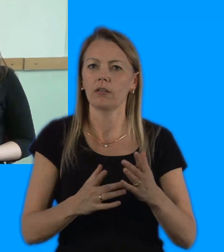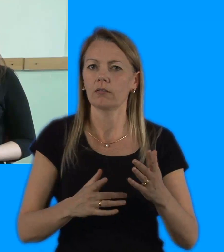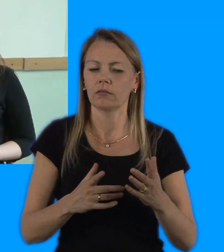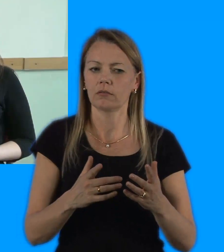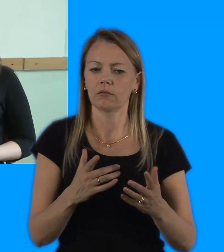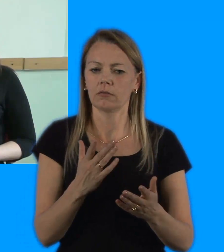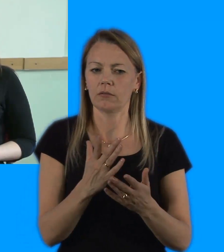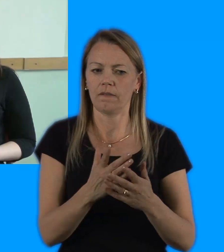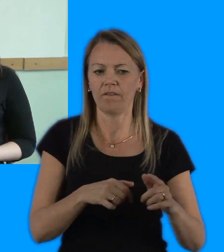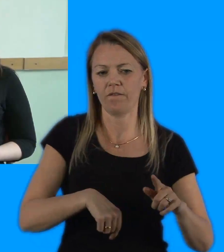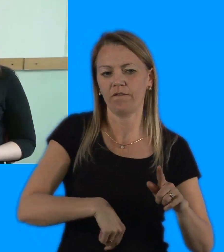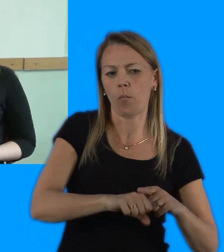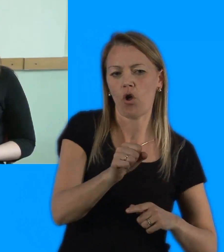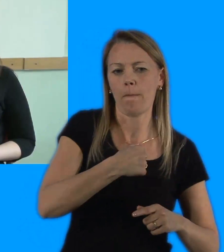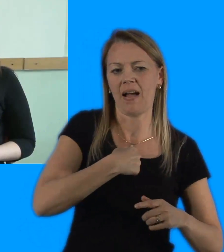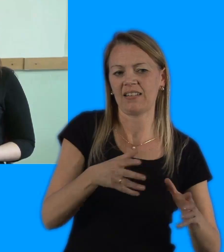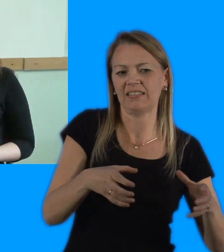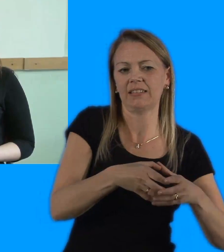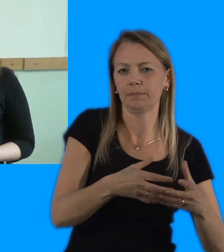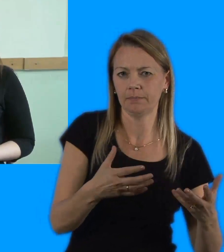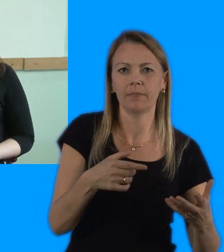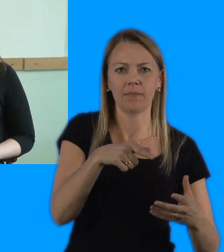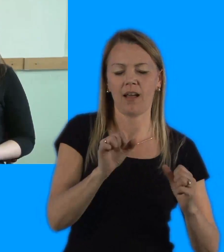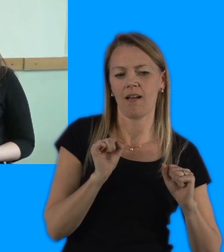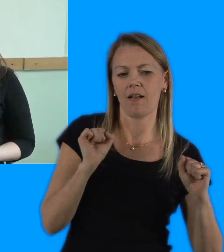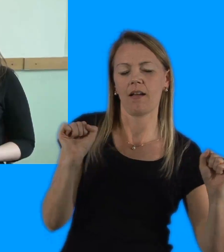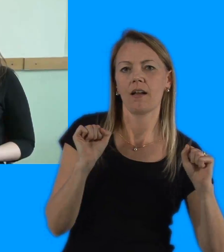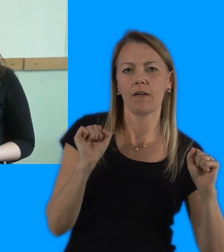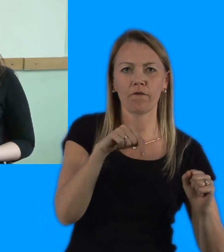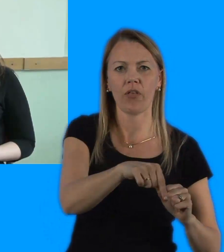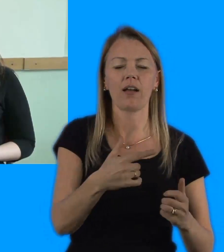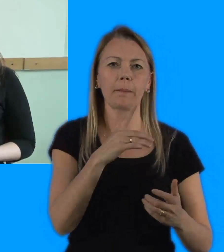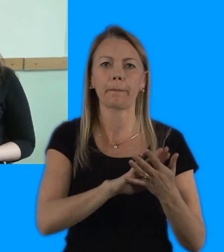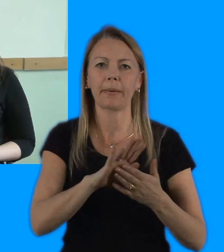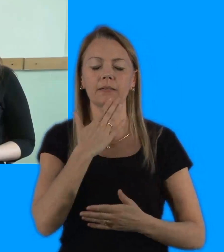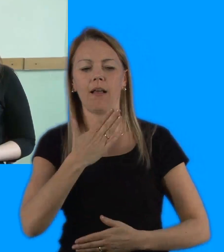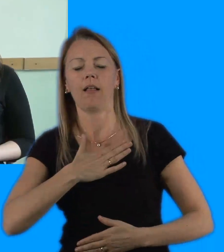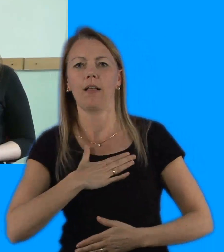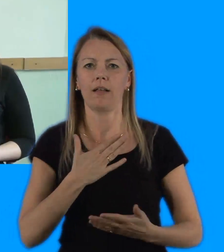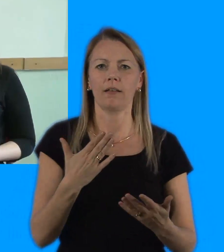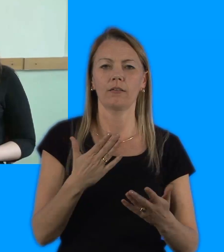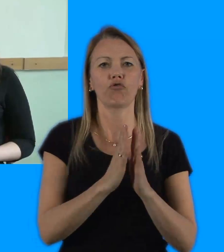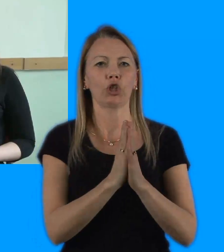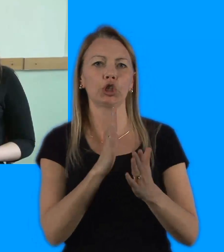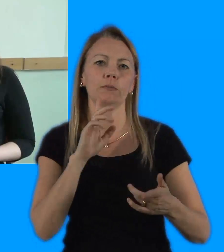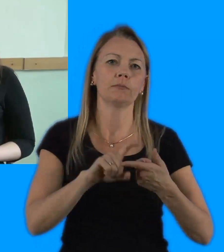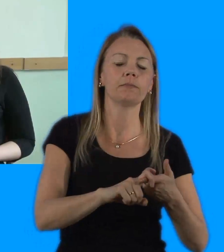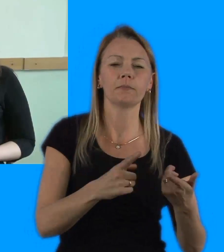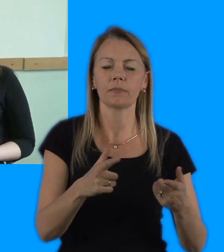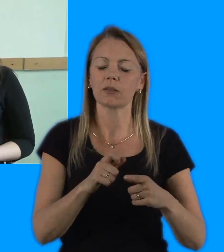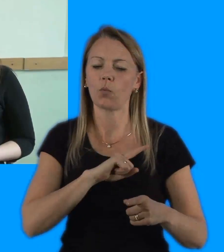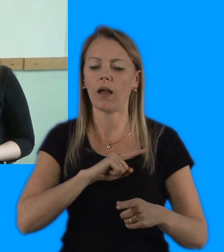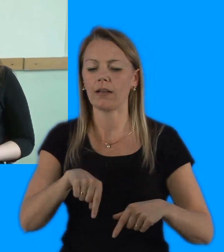of a particular football team, and that's perhaps what makes sectarianism in